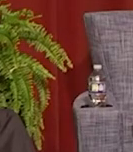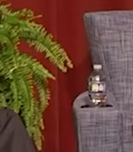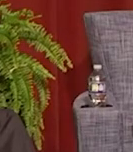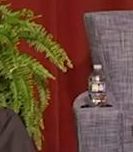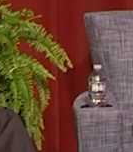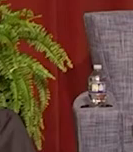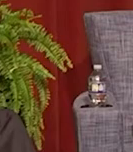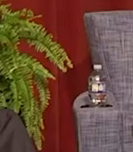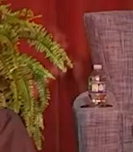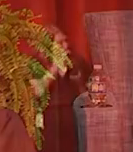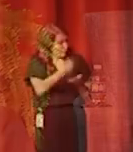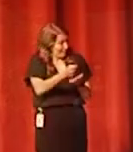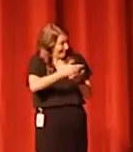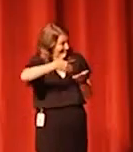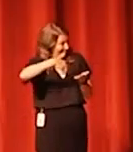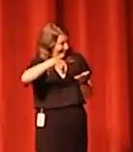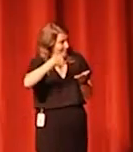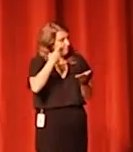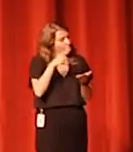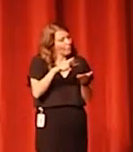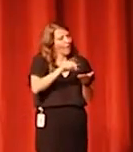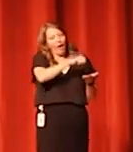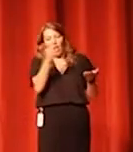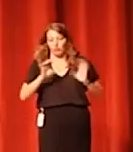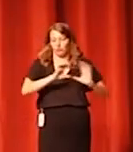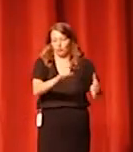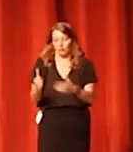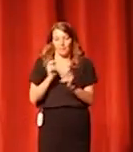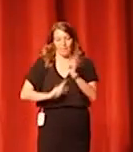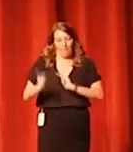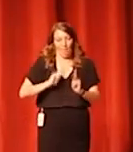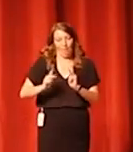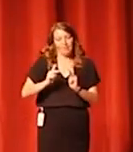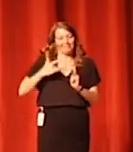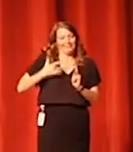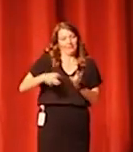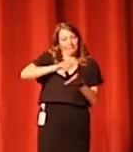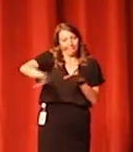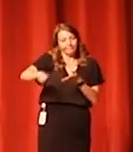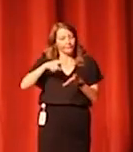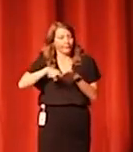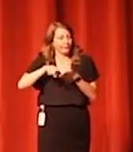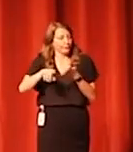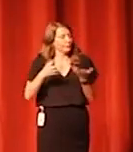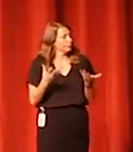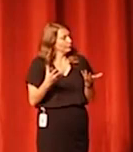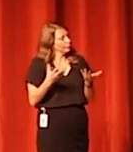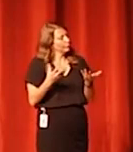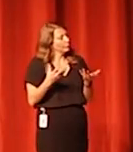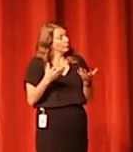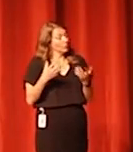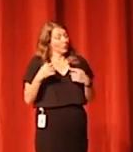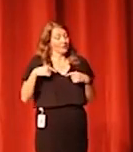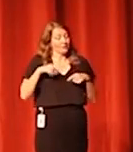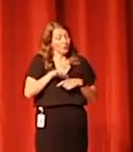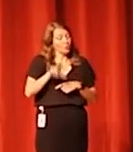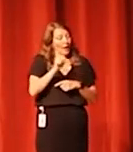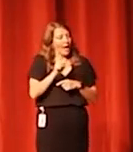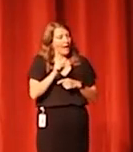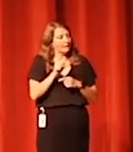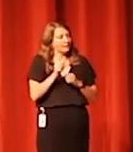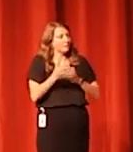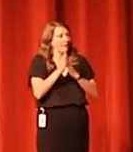or about these treatments rather in underserved populations. Can you tell us, you know, as the U.S. becomes increasingly